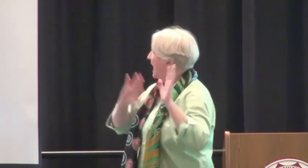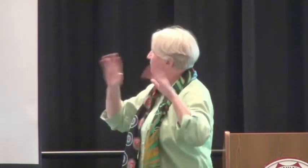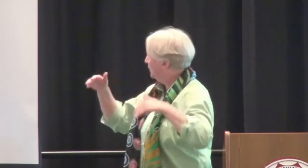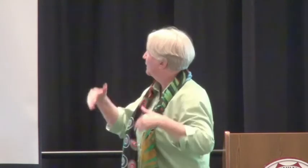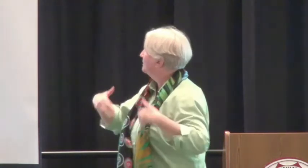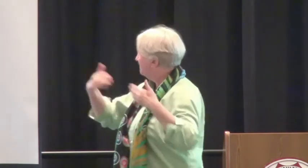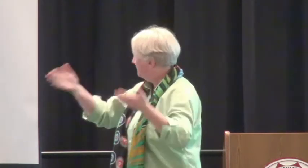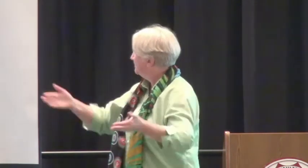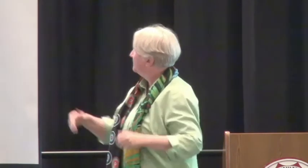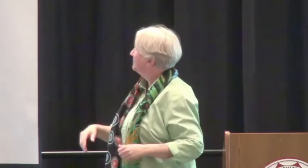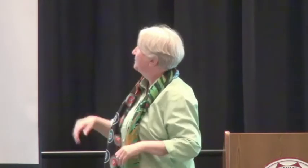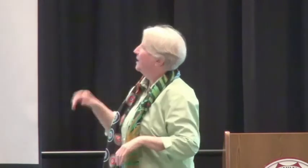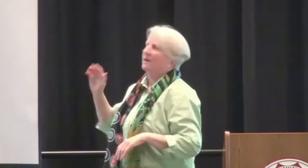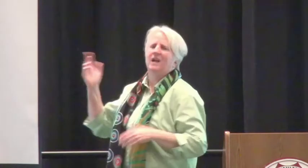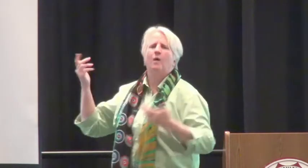Hi, Dr. Grace. Okay, next picture.